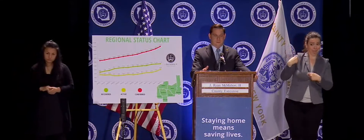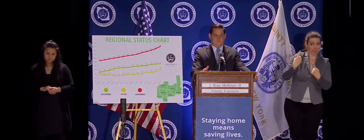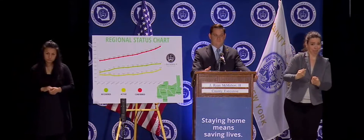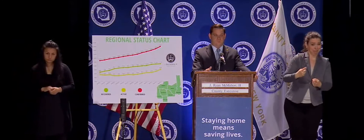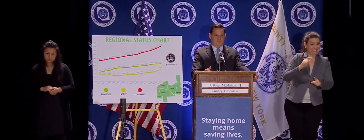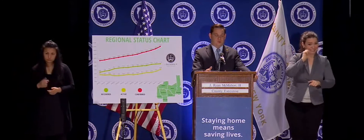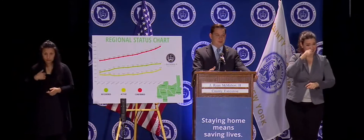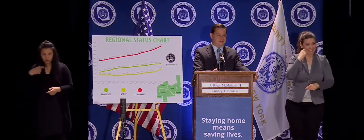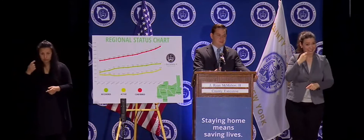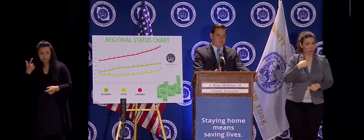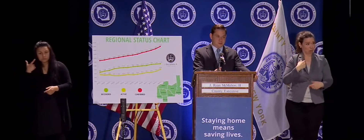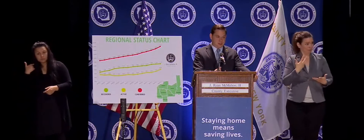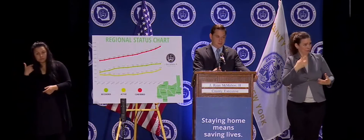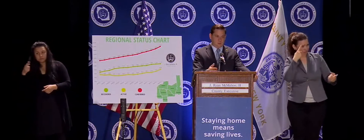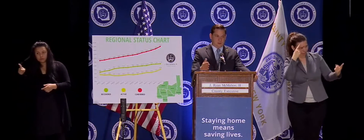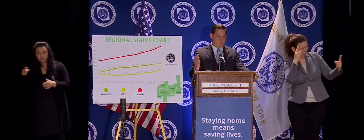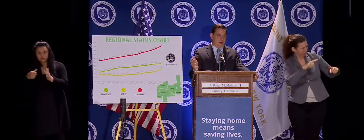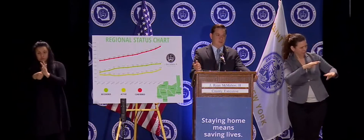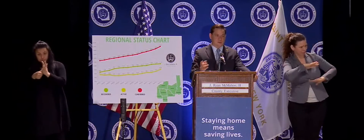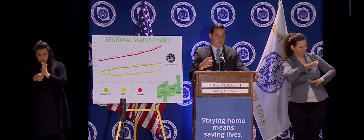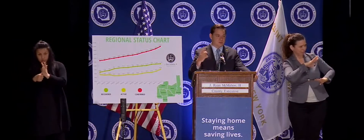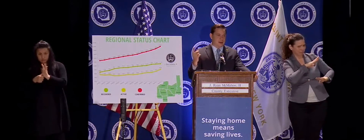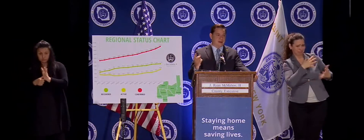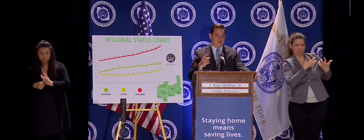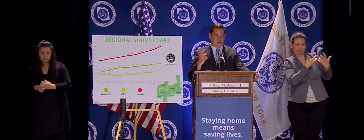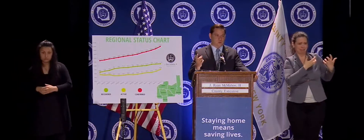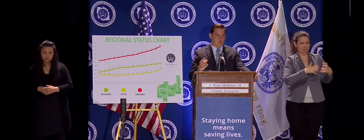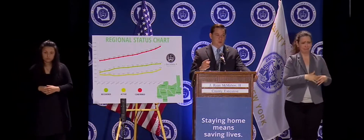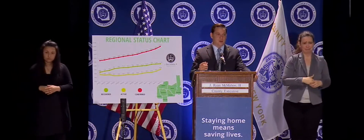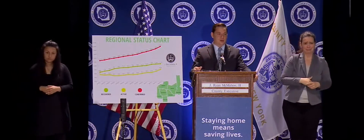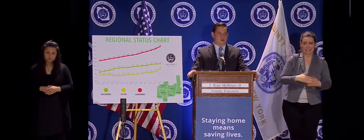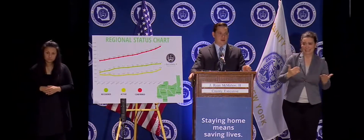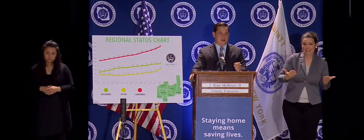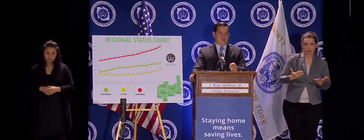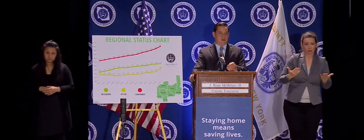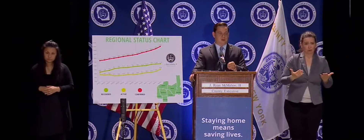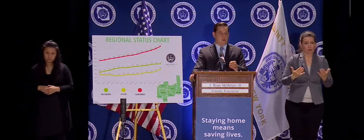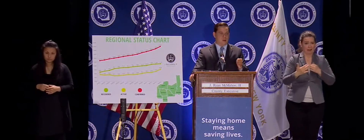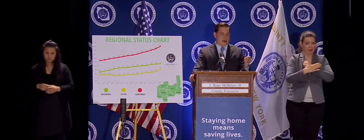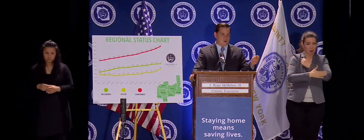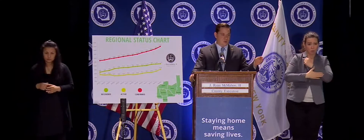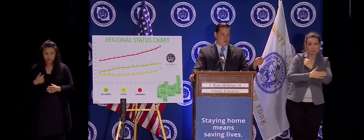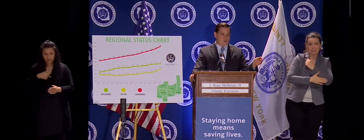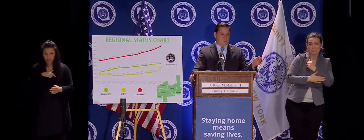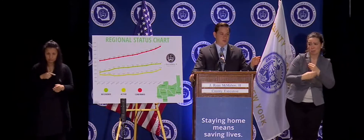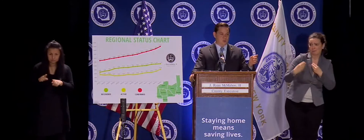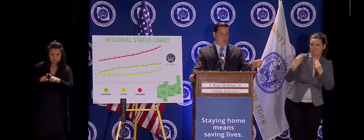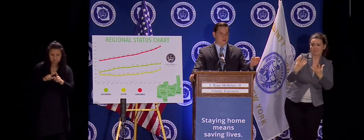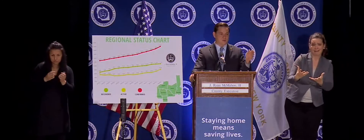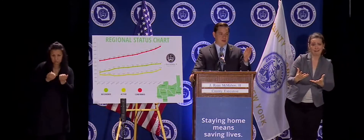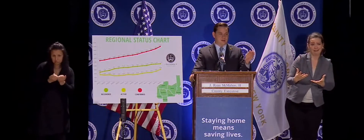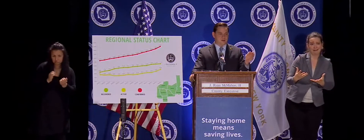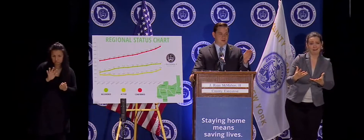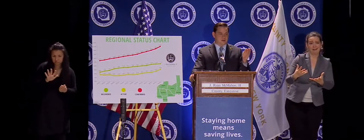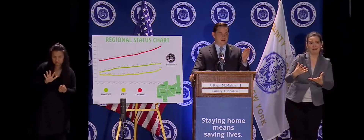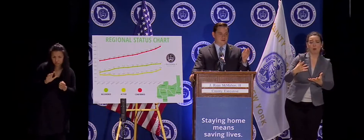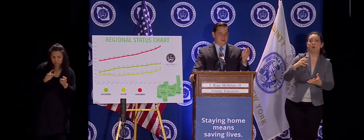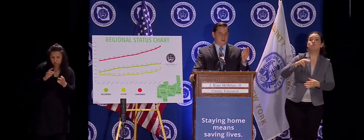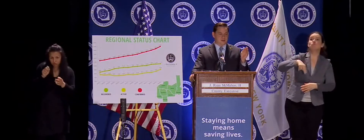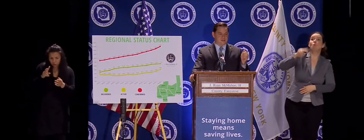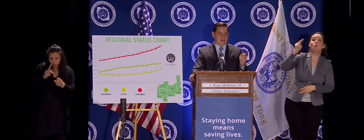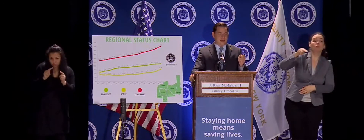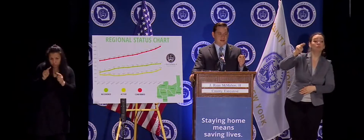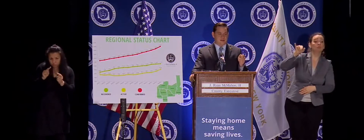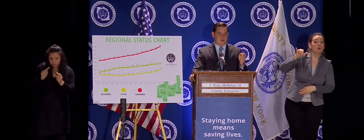can't, for the rest of Upstate, we can probably squeeze by this rule. You can't go backwards when the rules have been